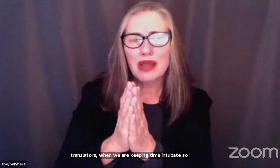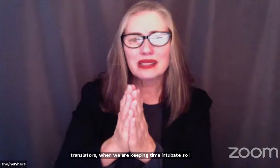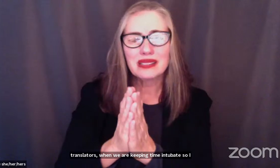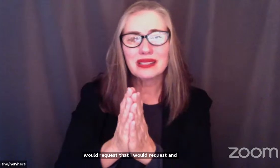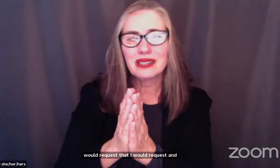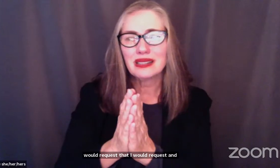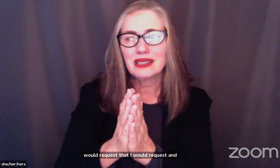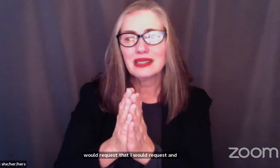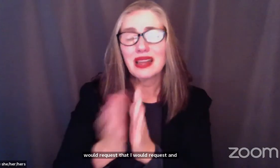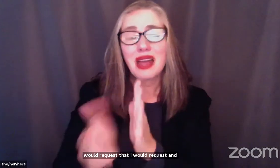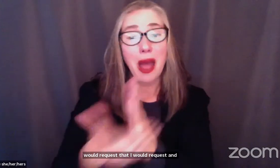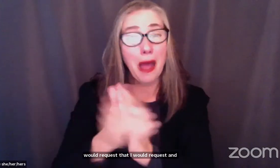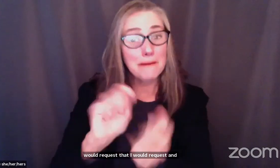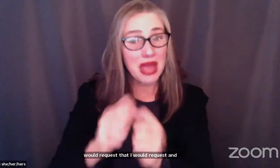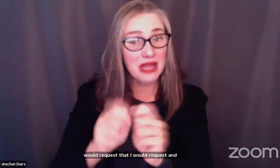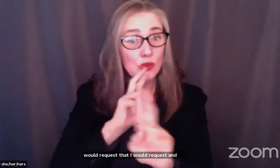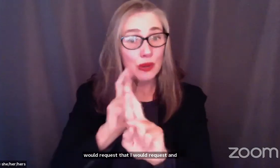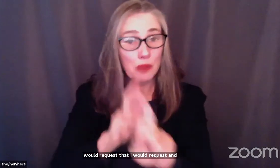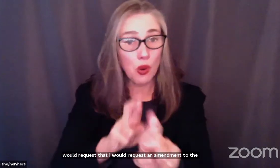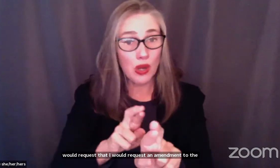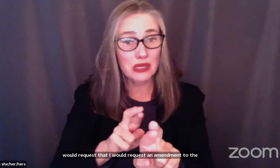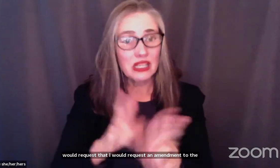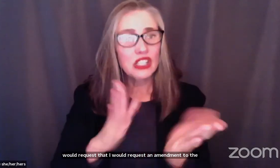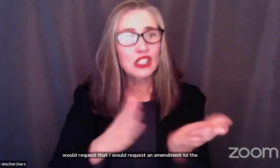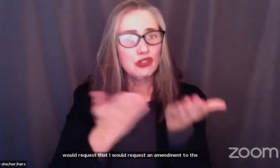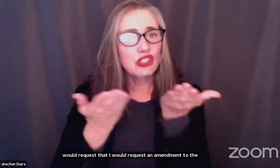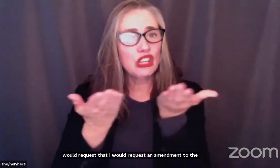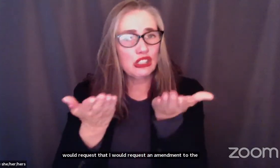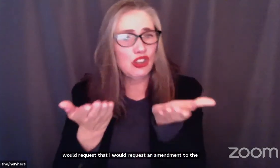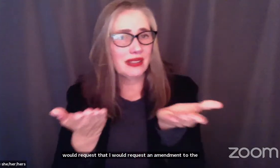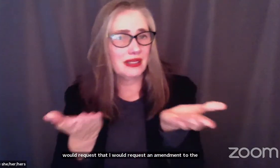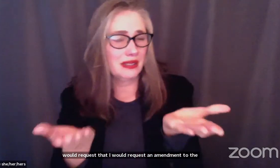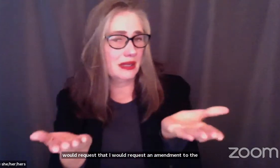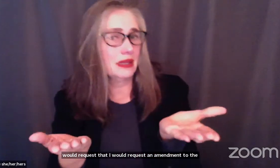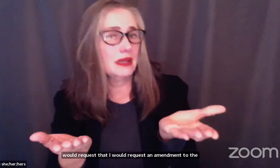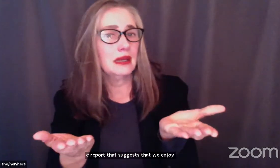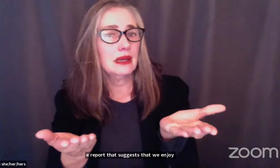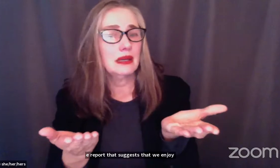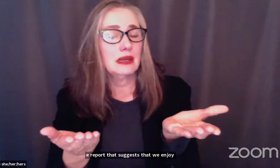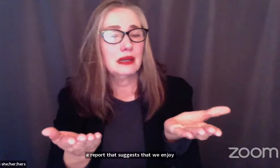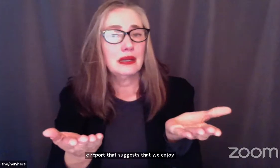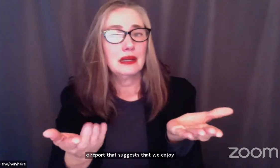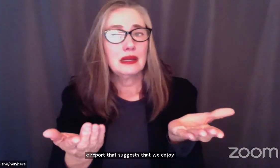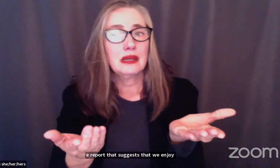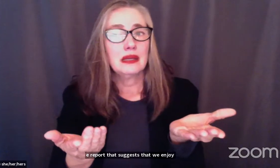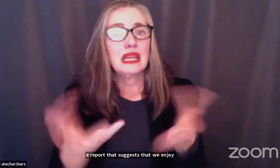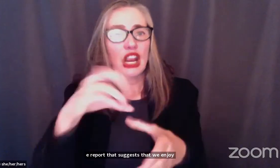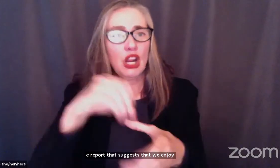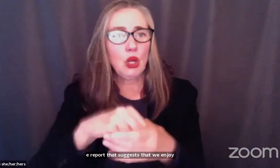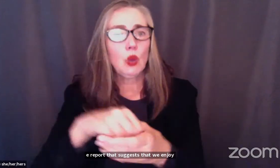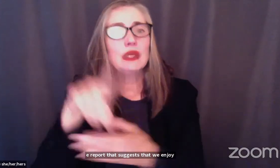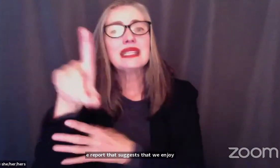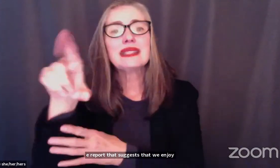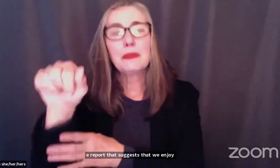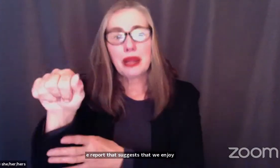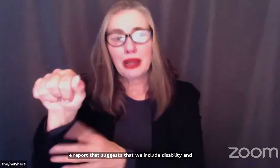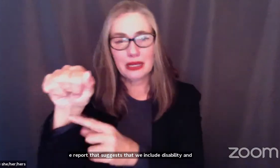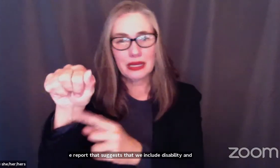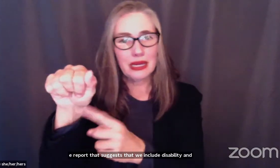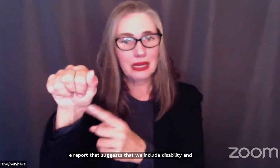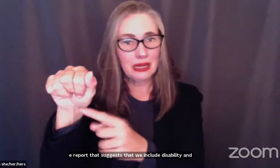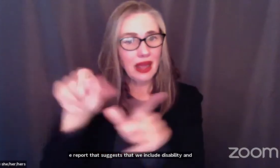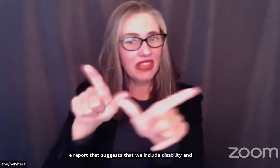an amendment to the report that suggests that we include disability and